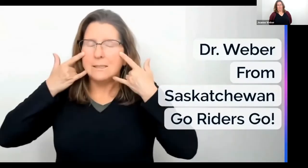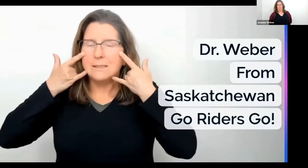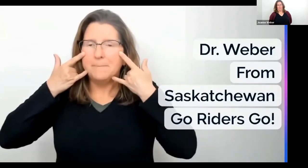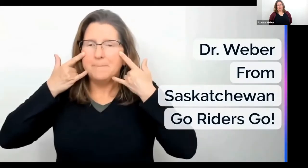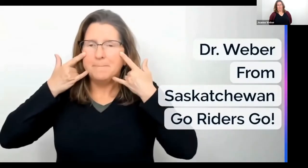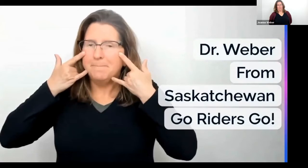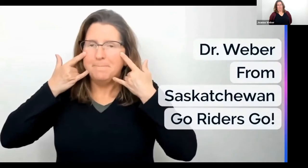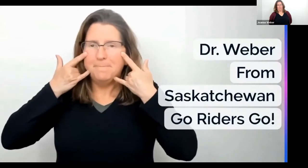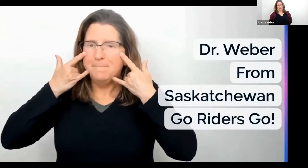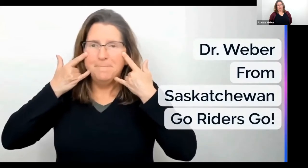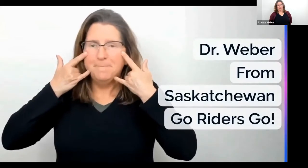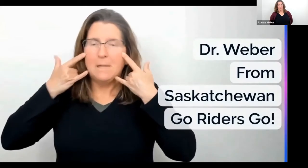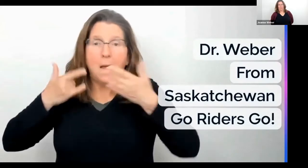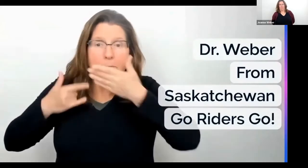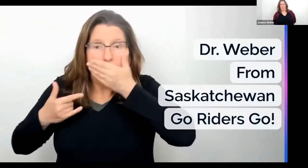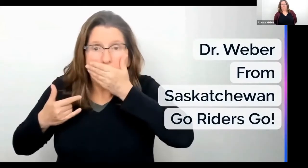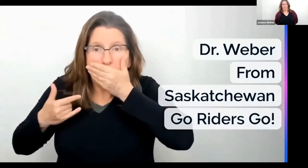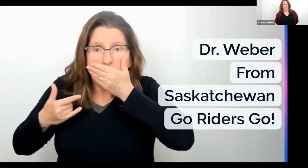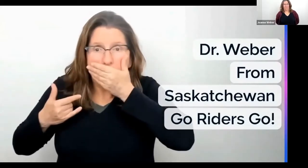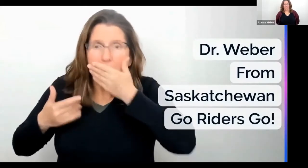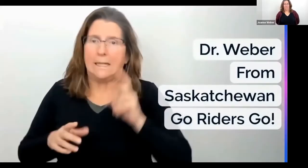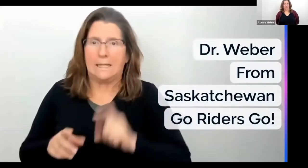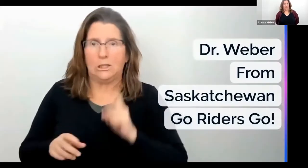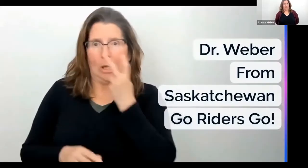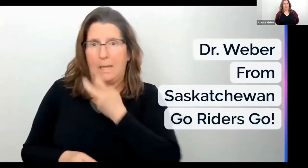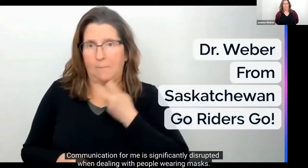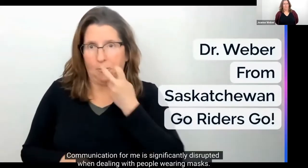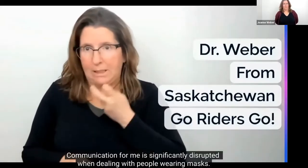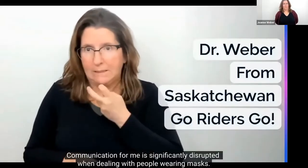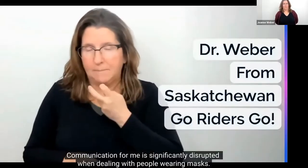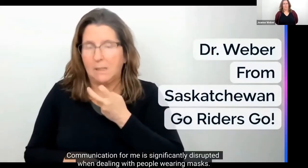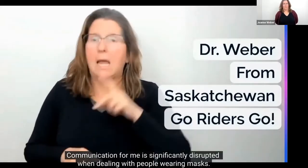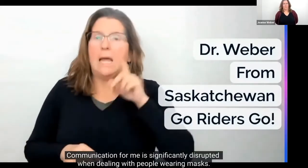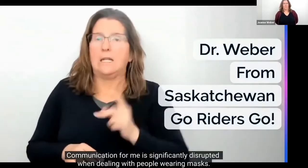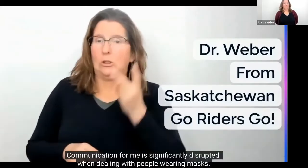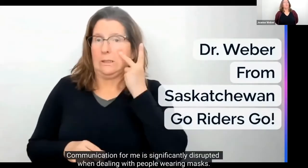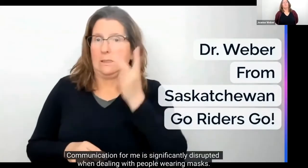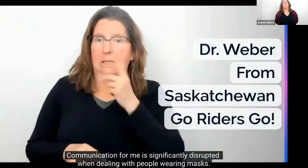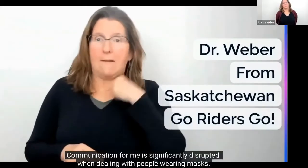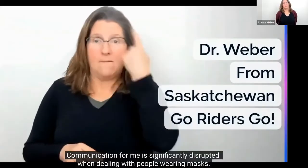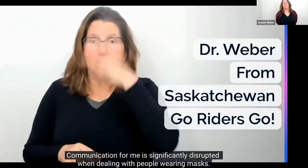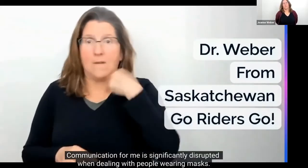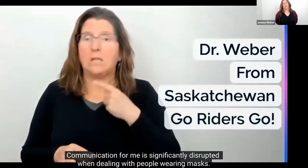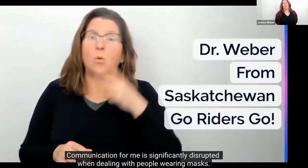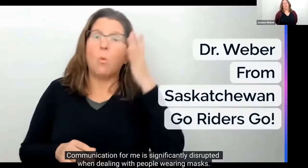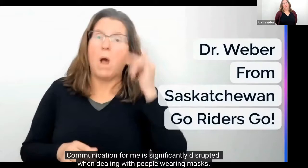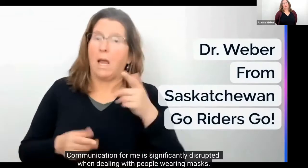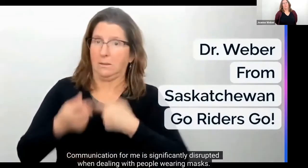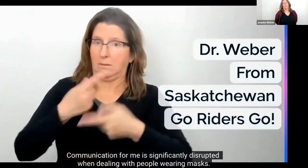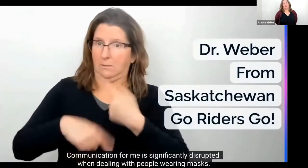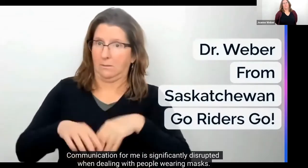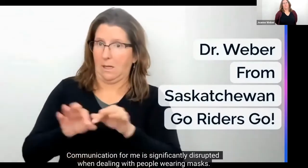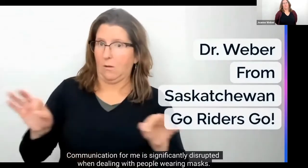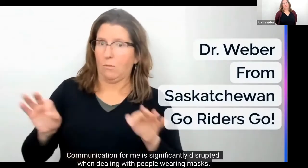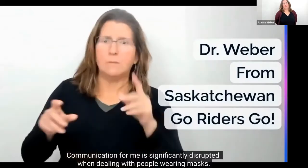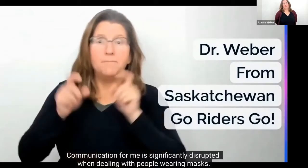of the risk of infection from the pandemic, but also because of the mask mandate. Communication for me is significantly disrupted when